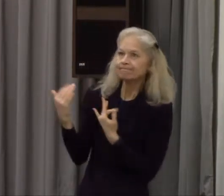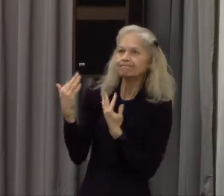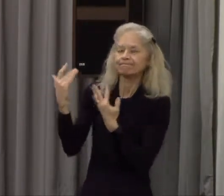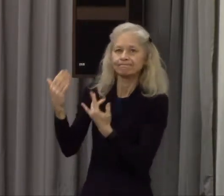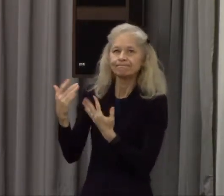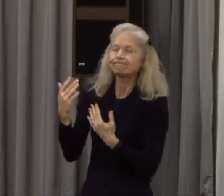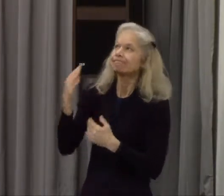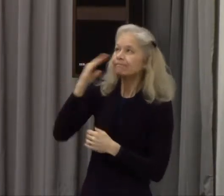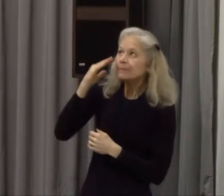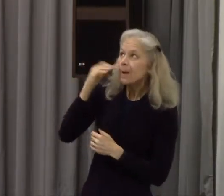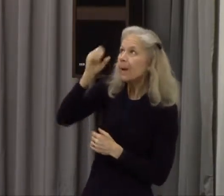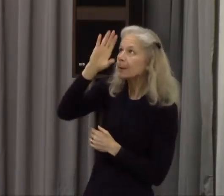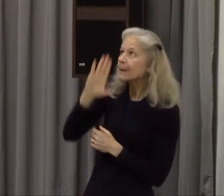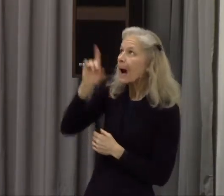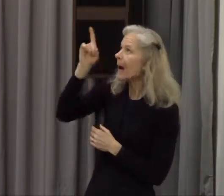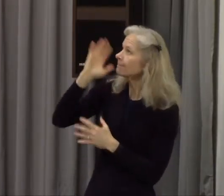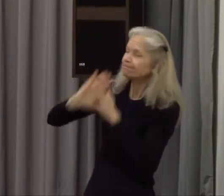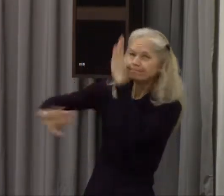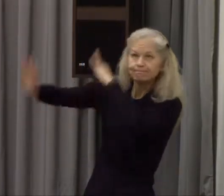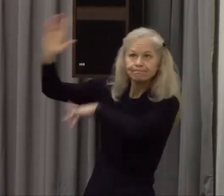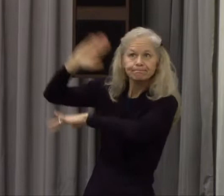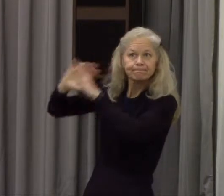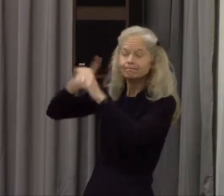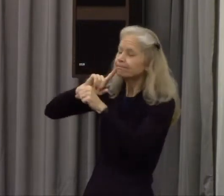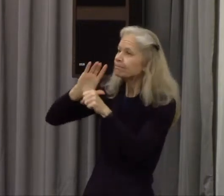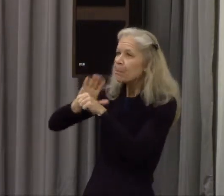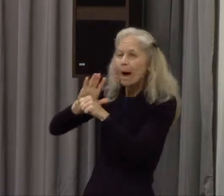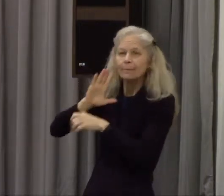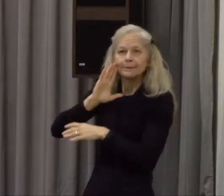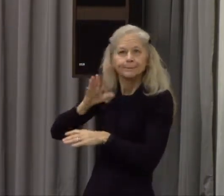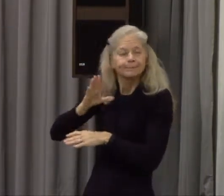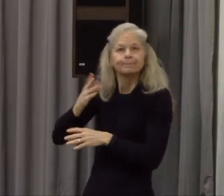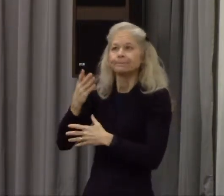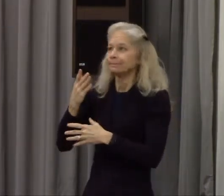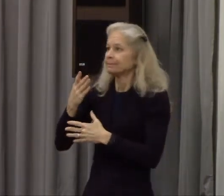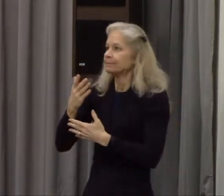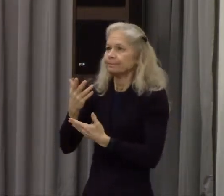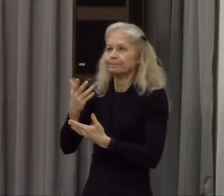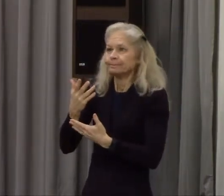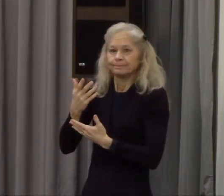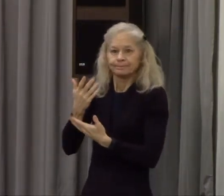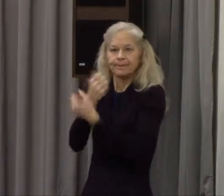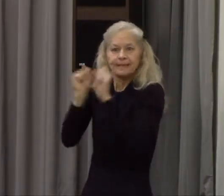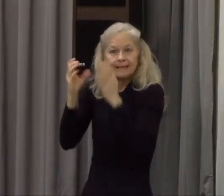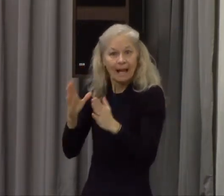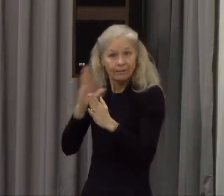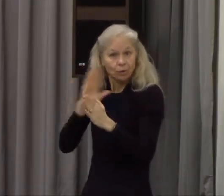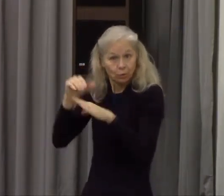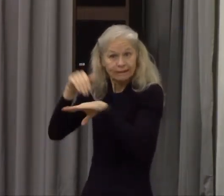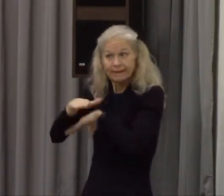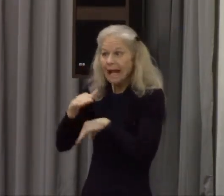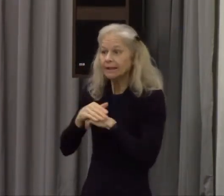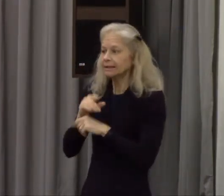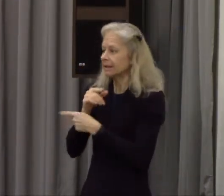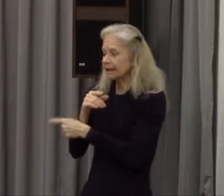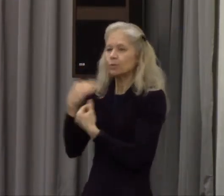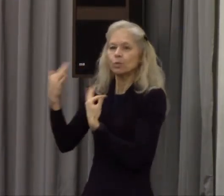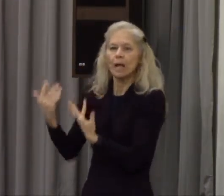God, the Son of God. What an amazing time that must have been. Well, first of all, we'll see this